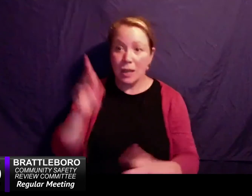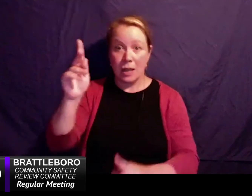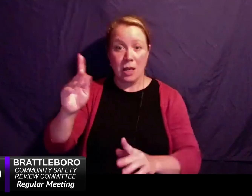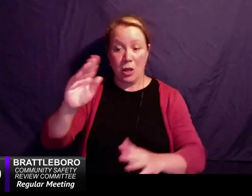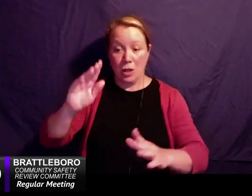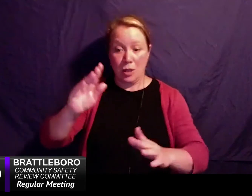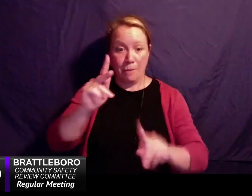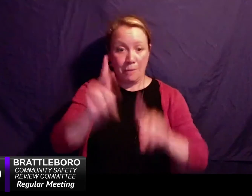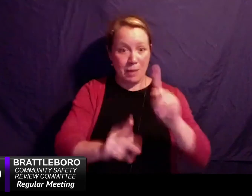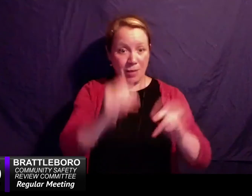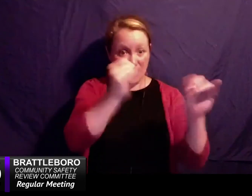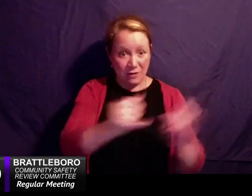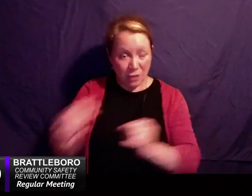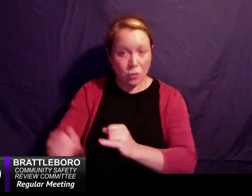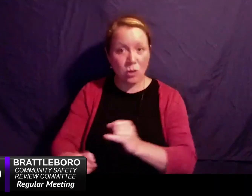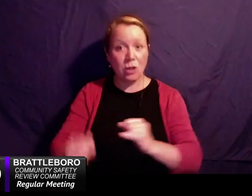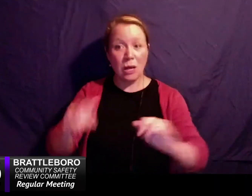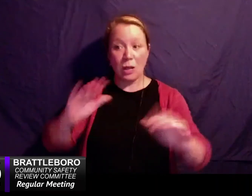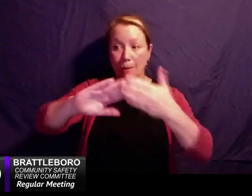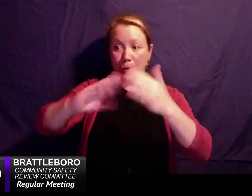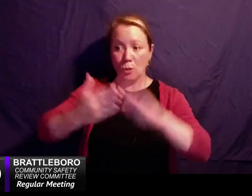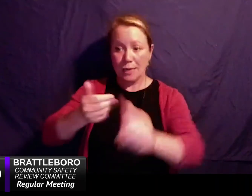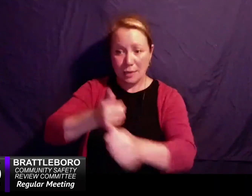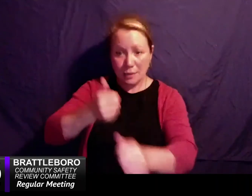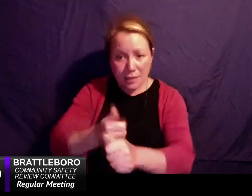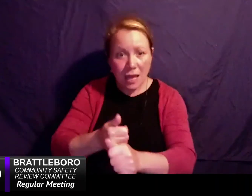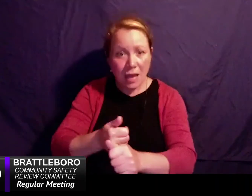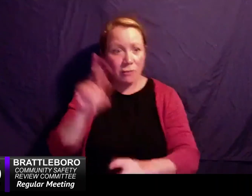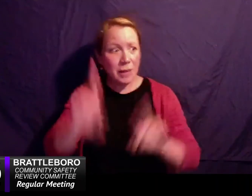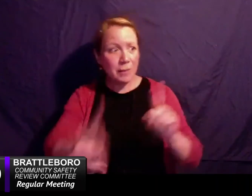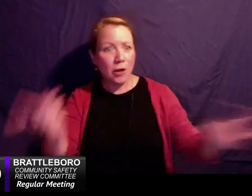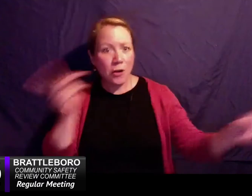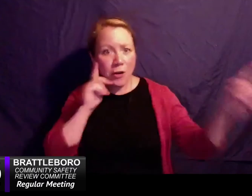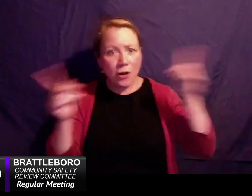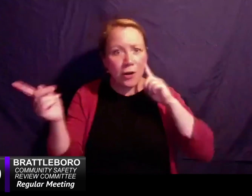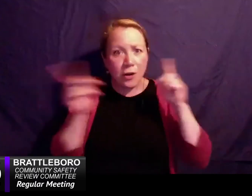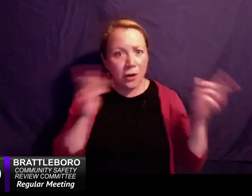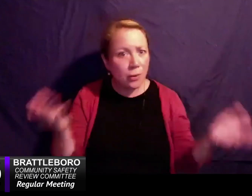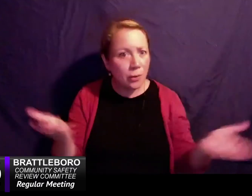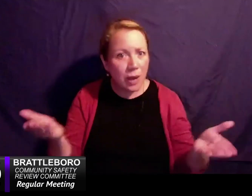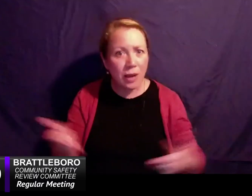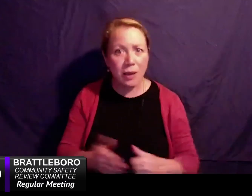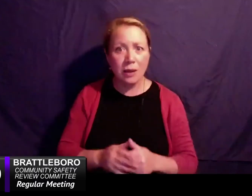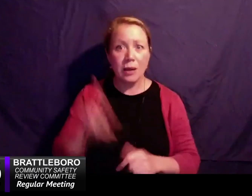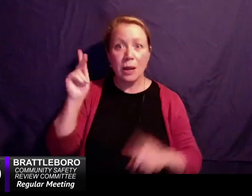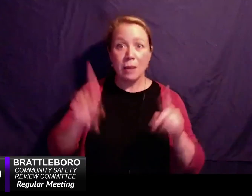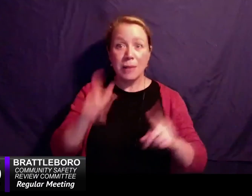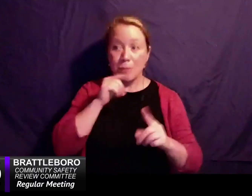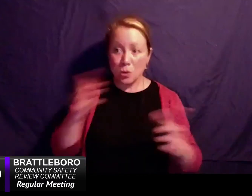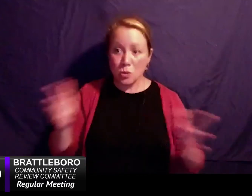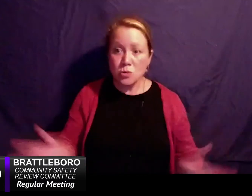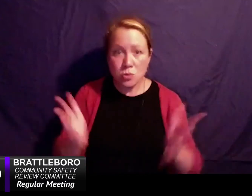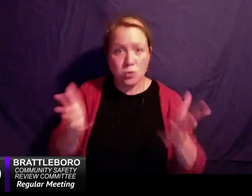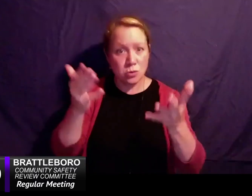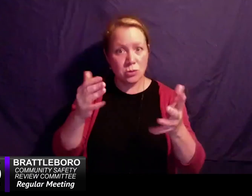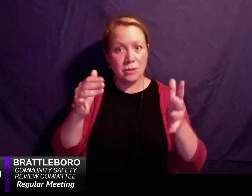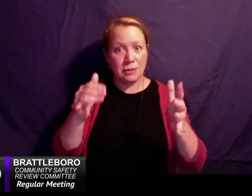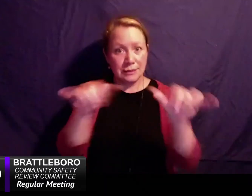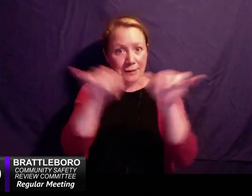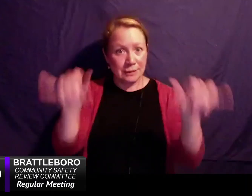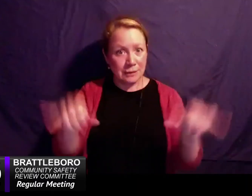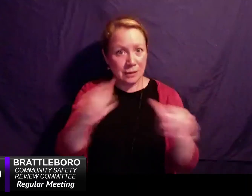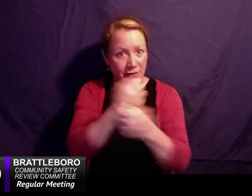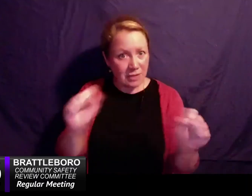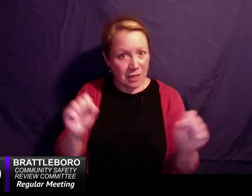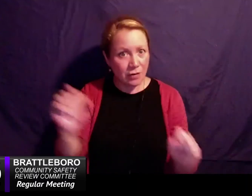different spaces? What are people reporting about what they've experienced? What are the people who enact these systems of safety? Where are they